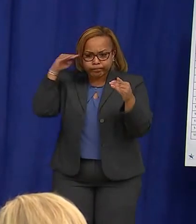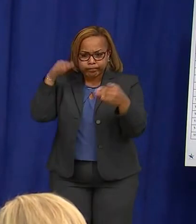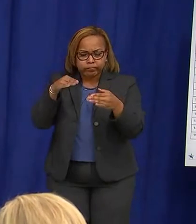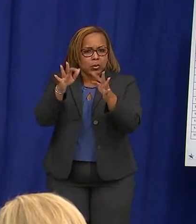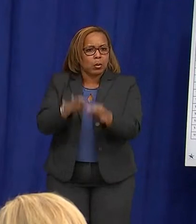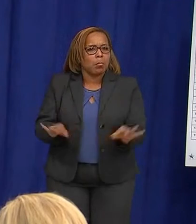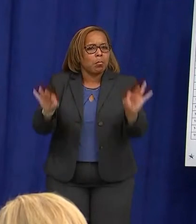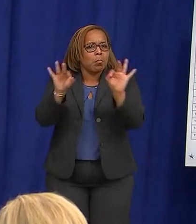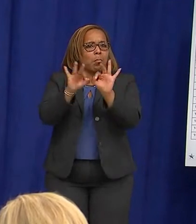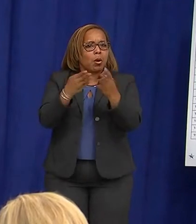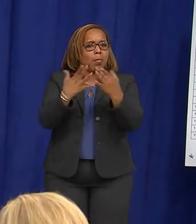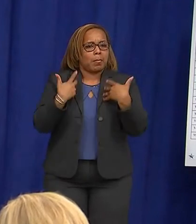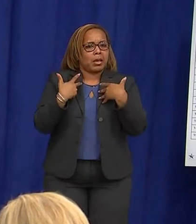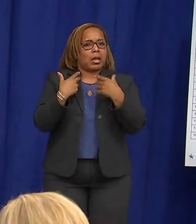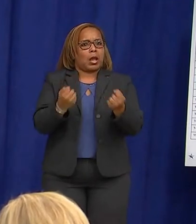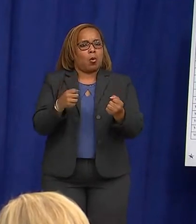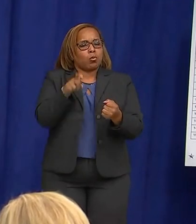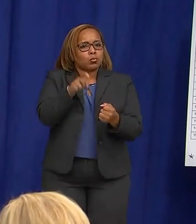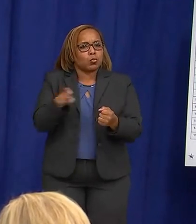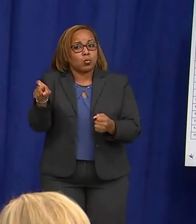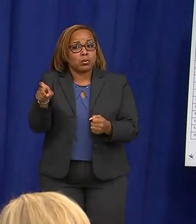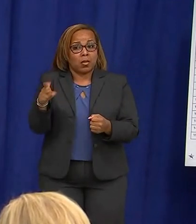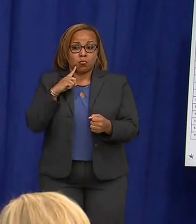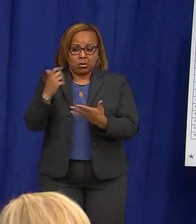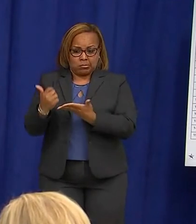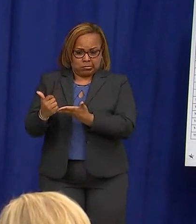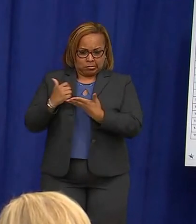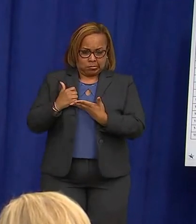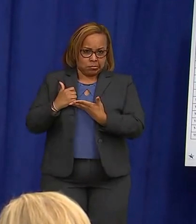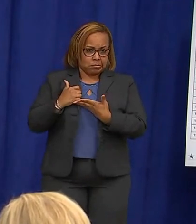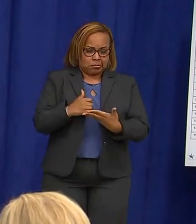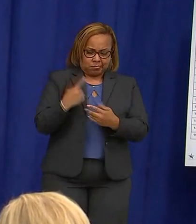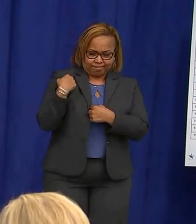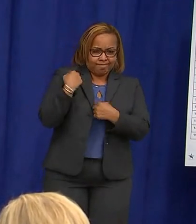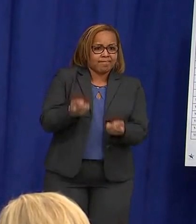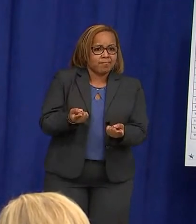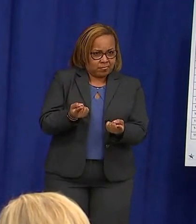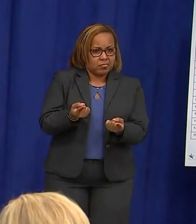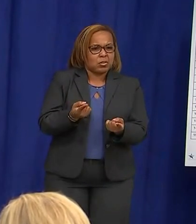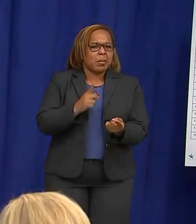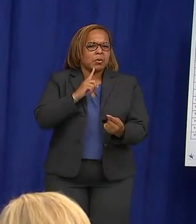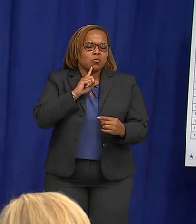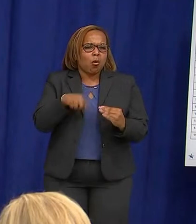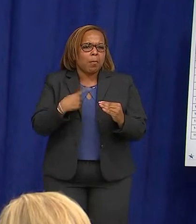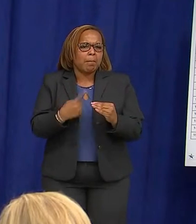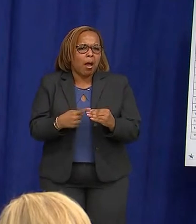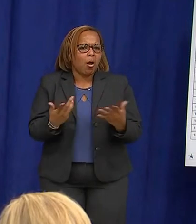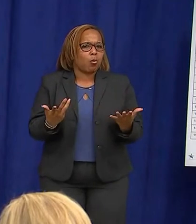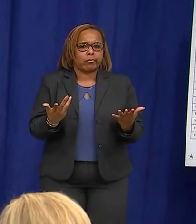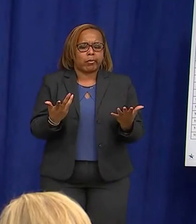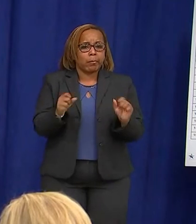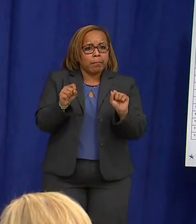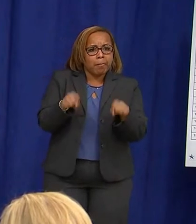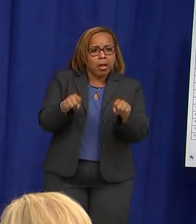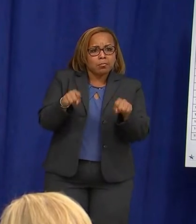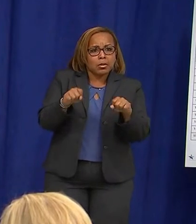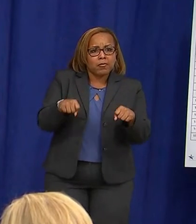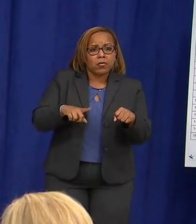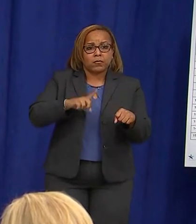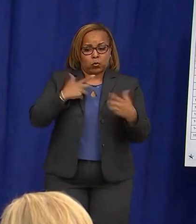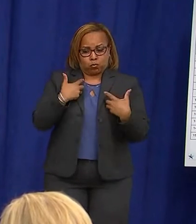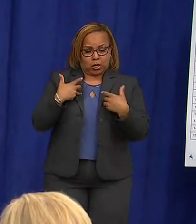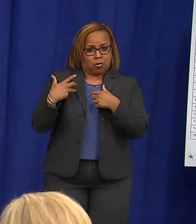the important public health tools that have gotten us this far to be able to even talk about the possibility